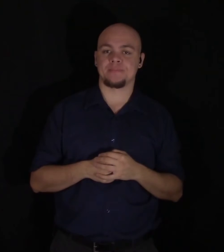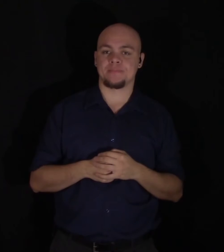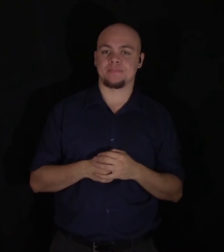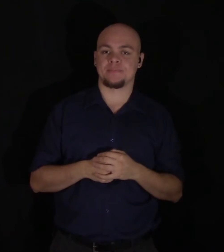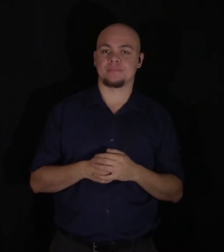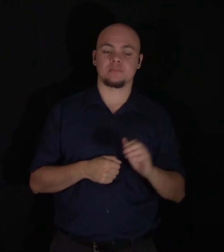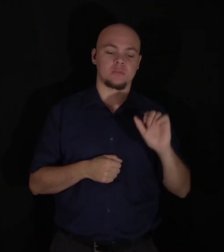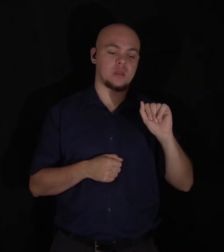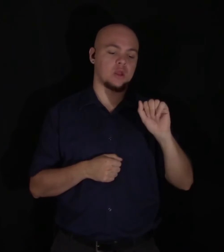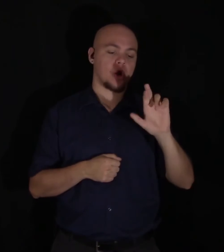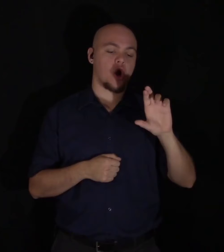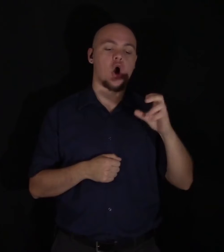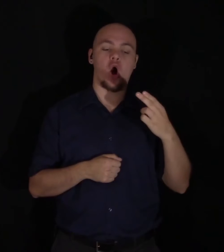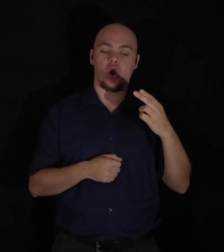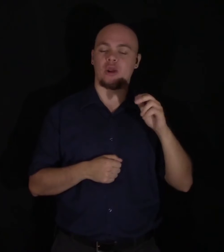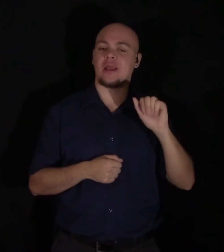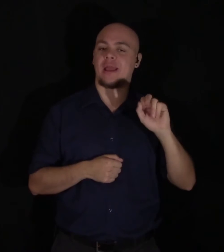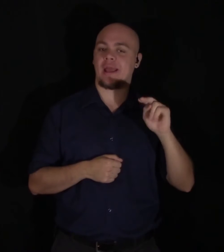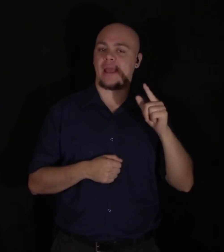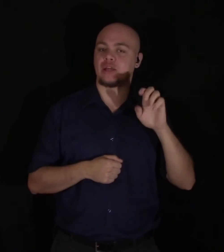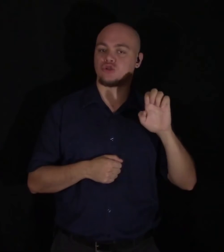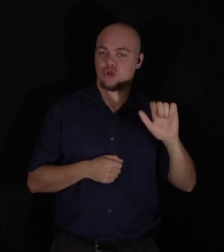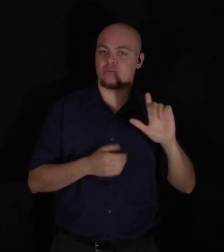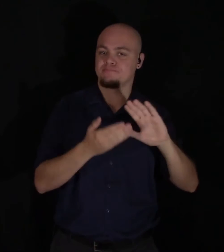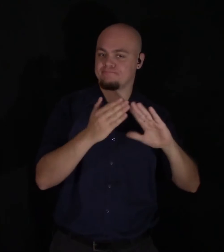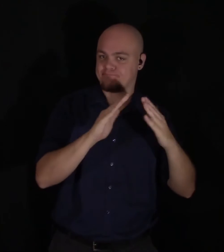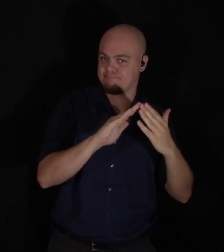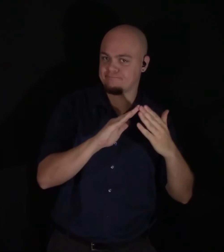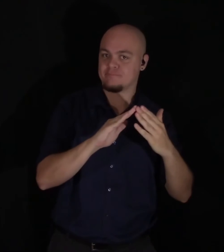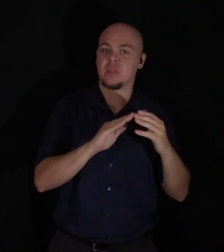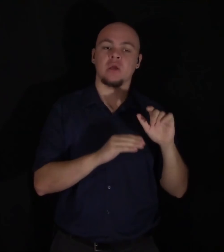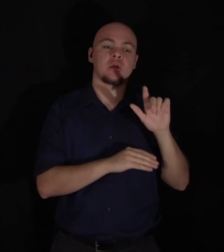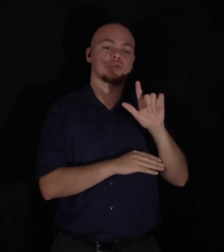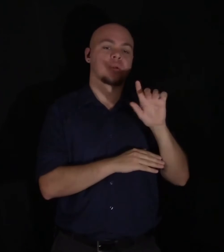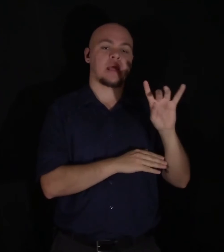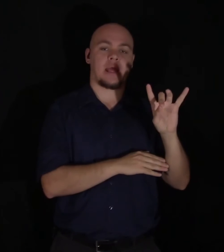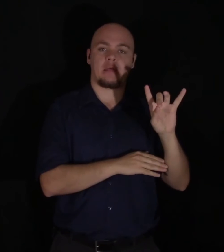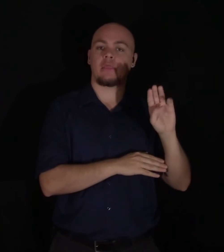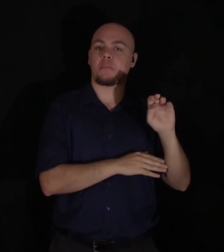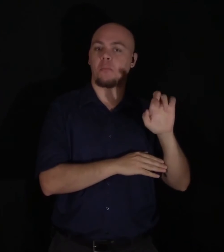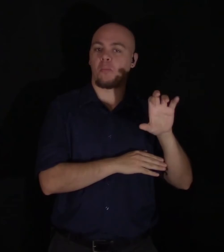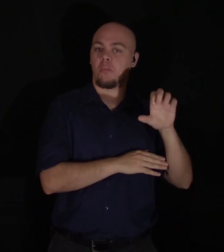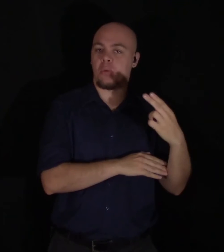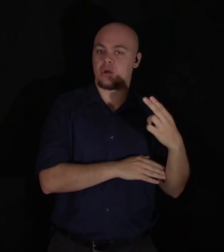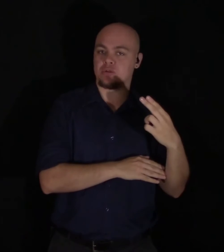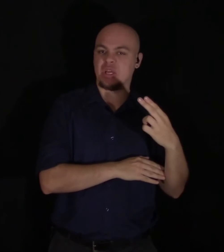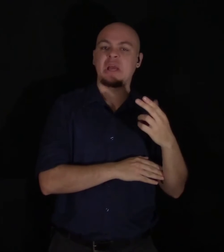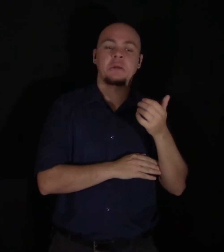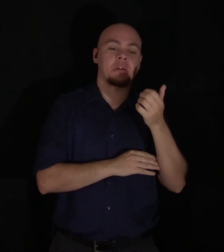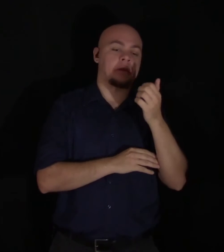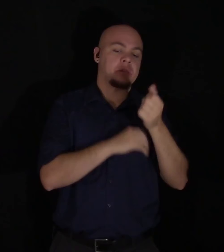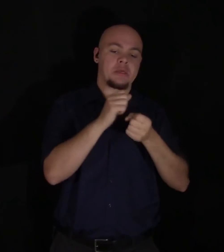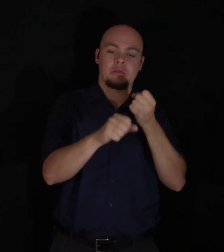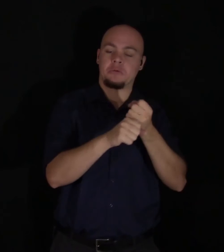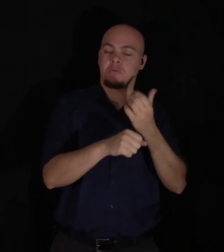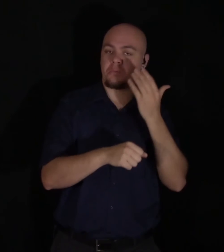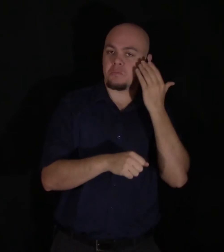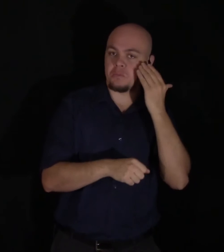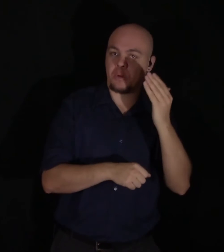Archangel, the 28th of March, in an undisclosed year in the 18th century. To Mrs.